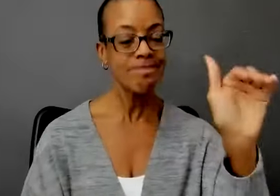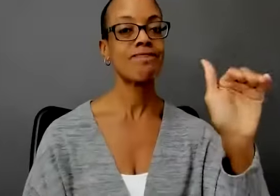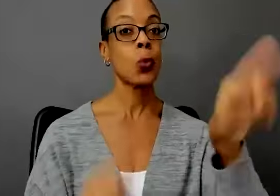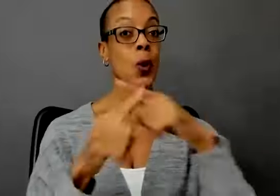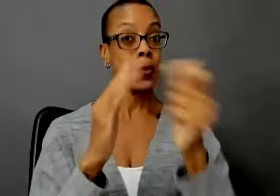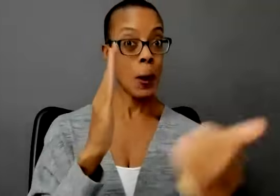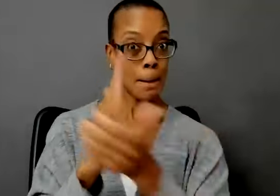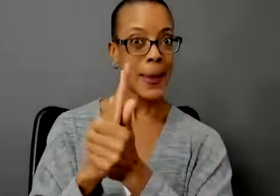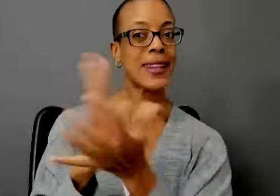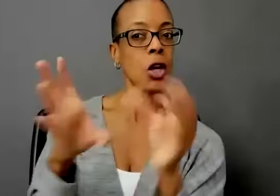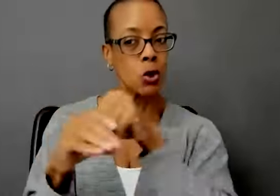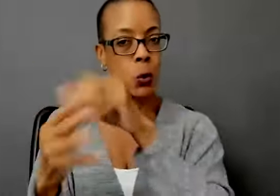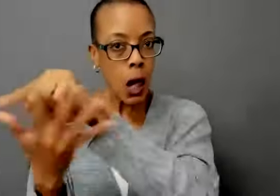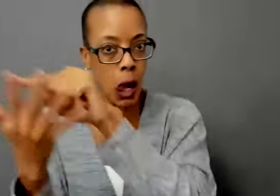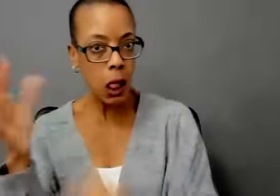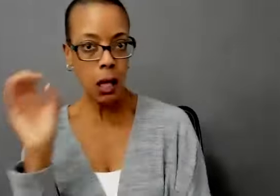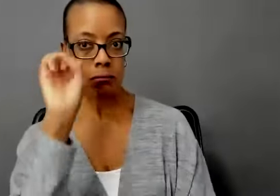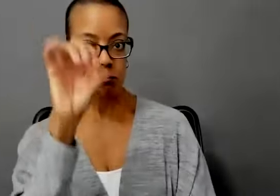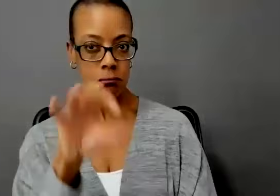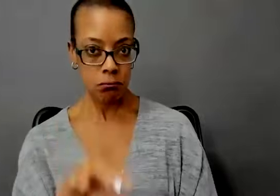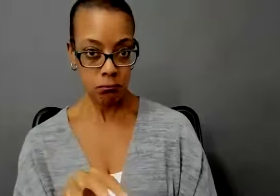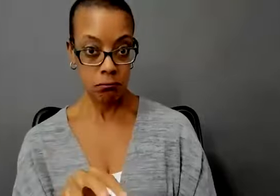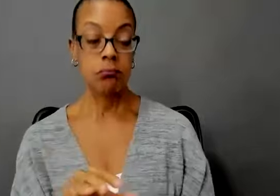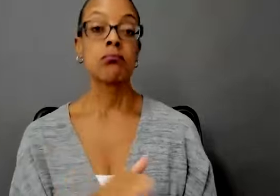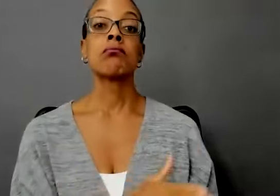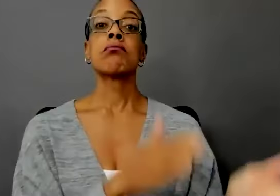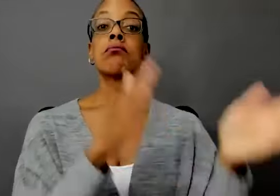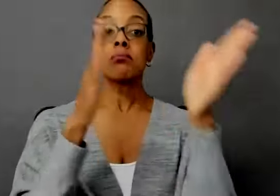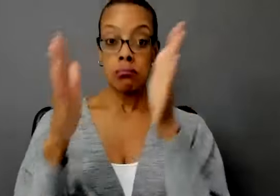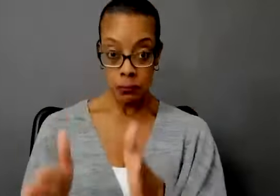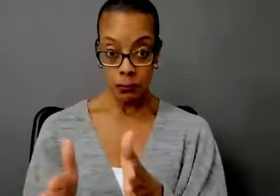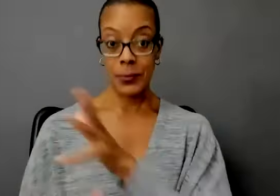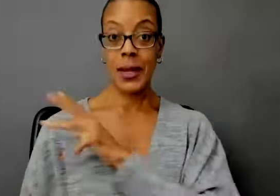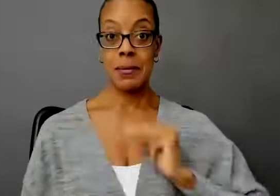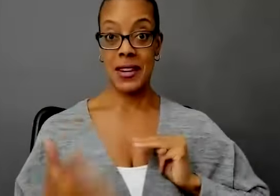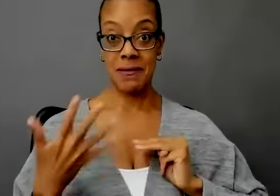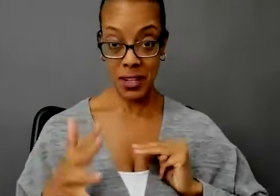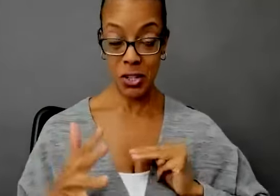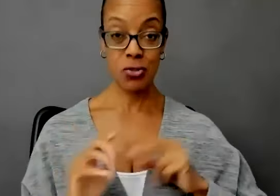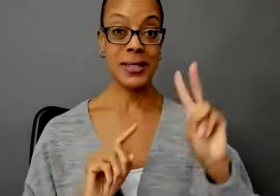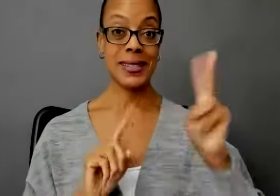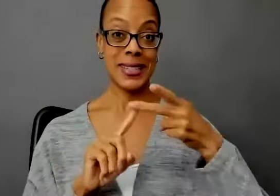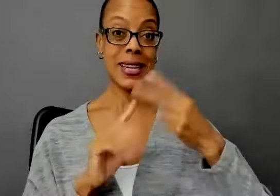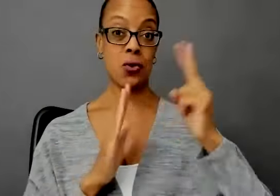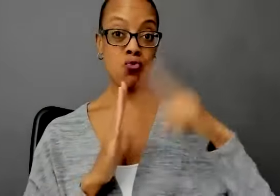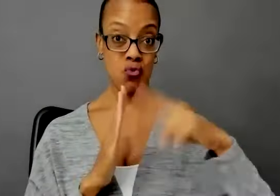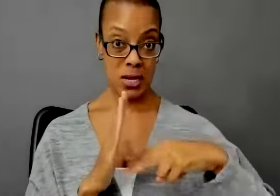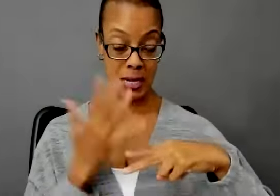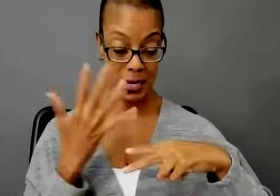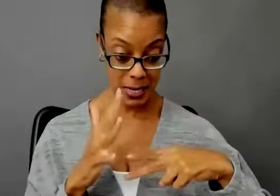make it better. Once the committee stage was done and second reading, that whole process was over, the bill